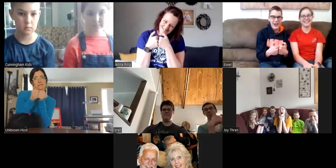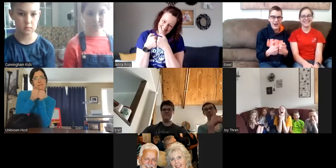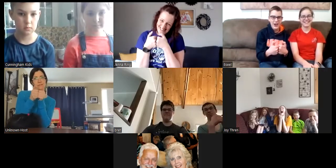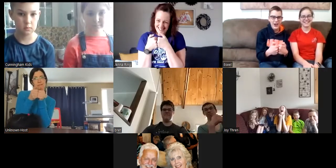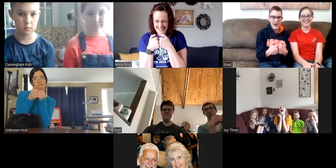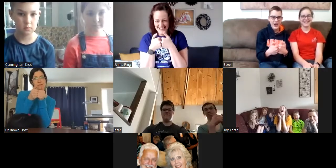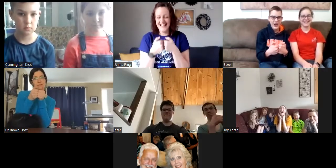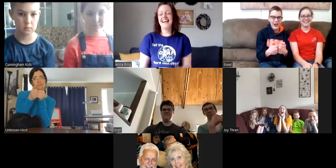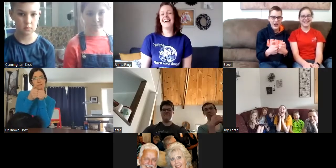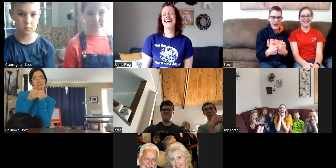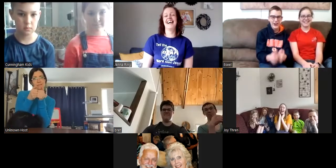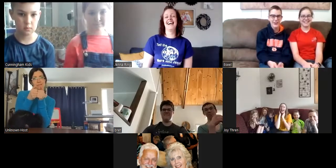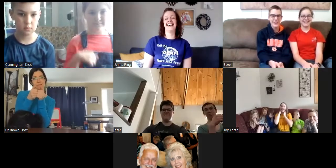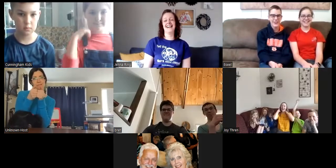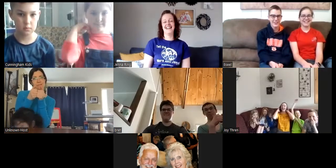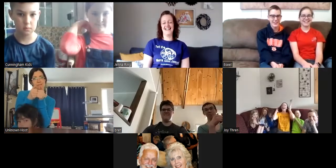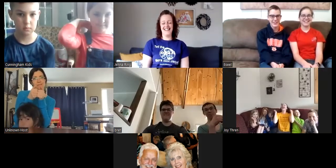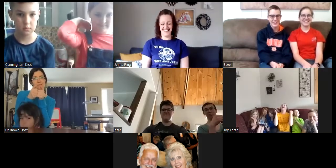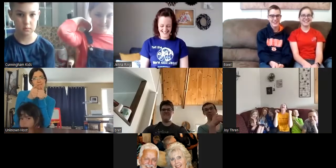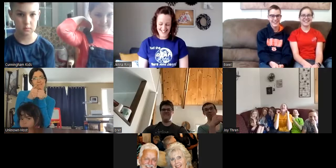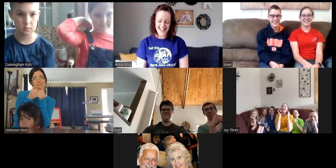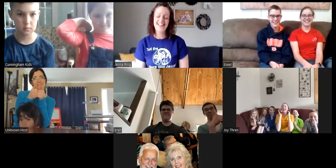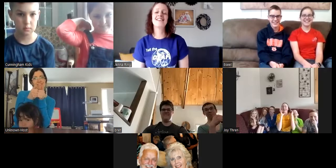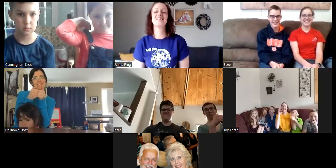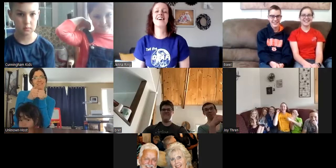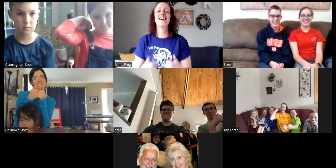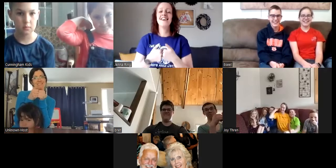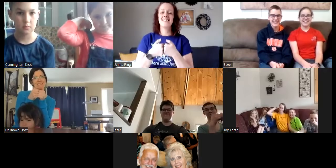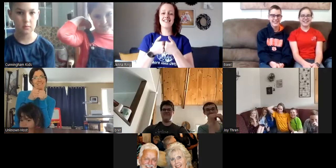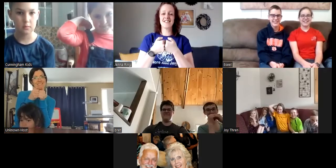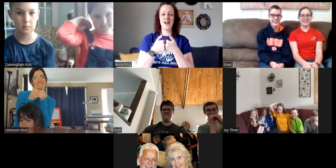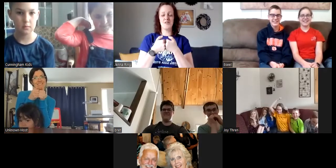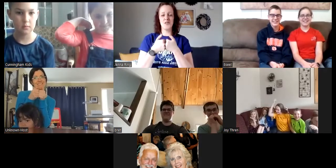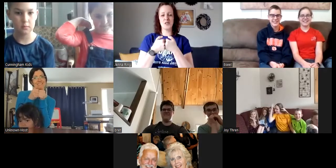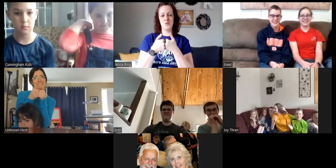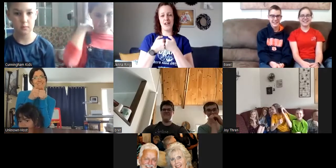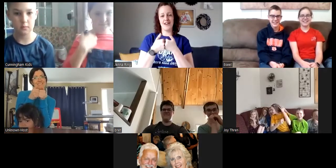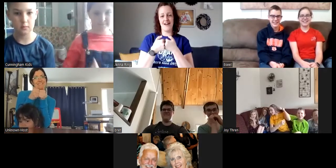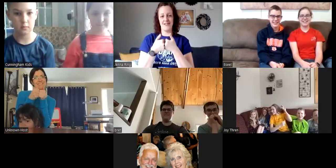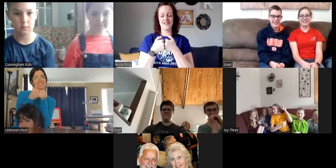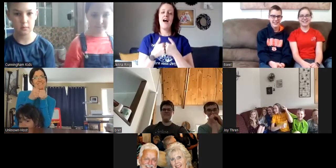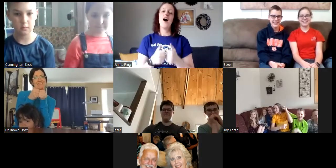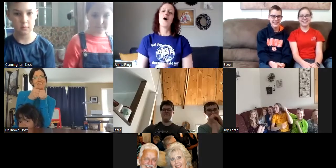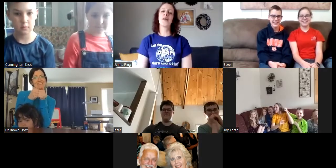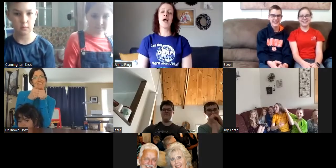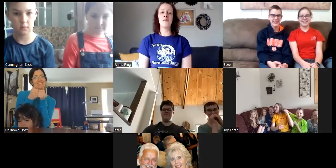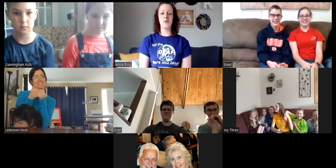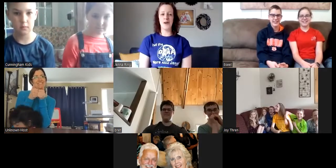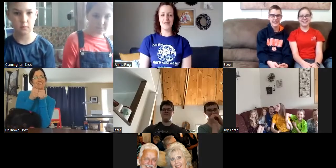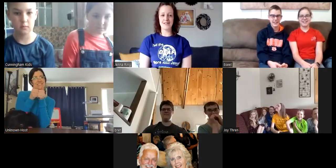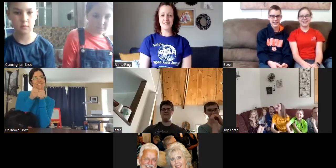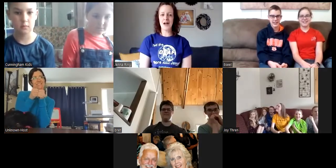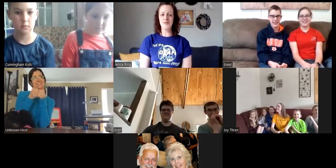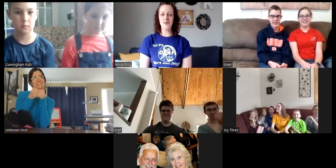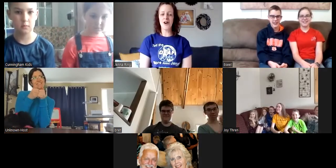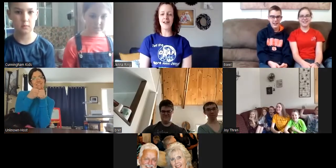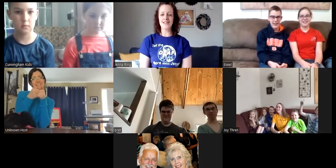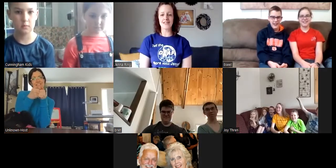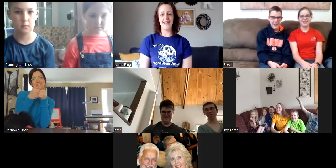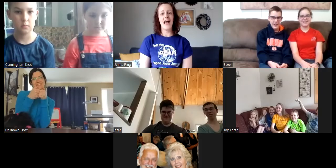We are. That's right. It's the sign for sweetheart. Okay,